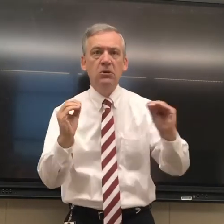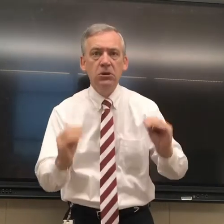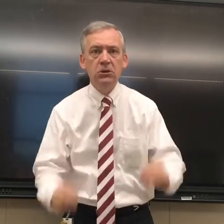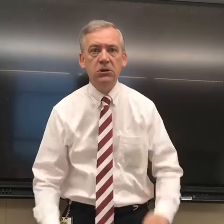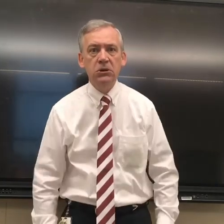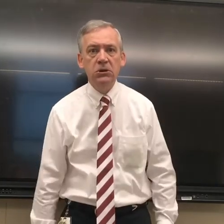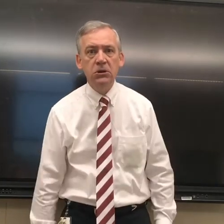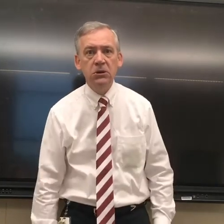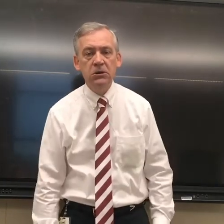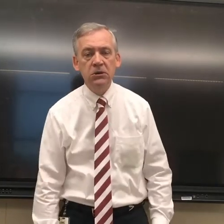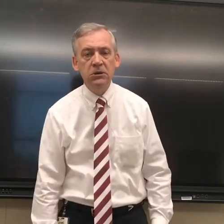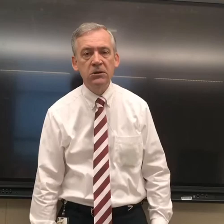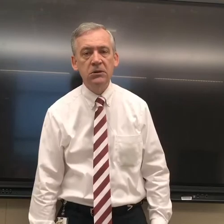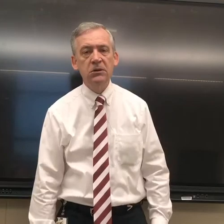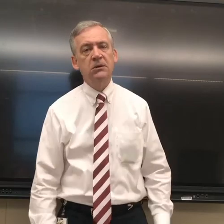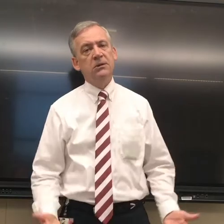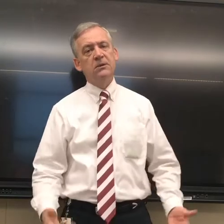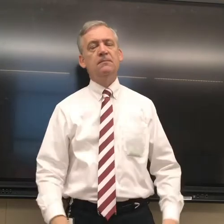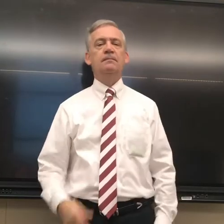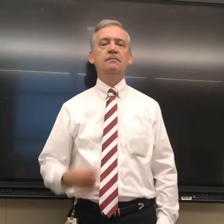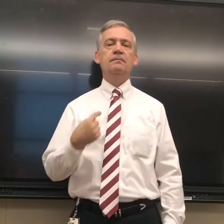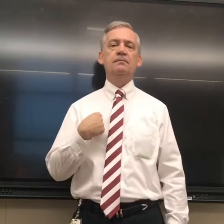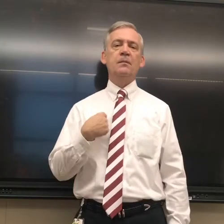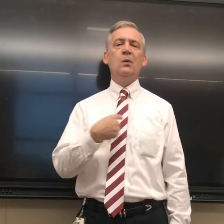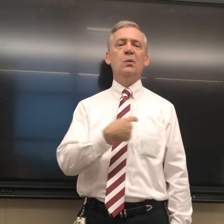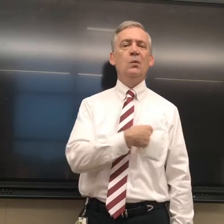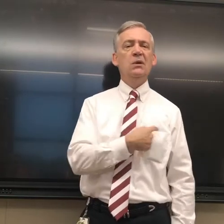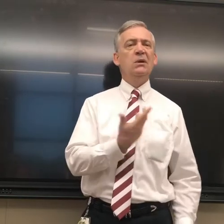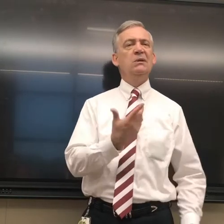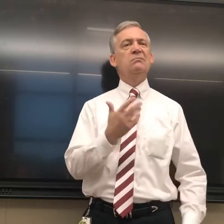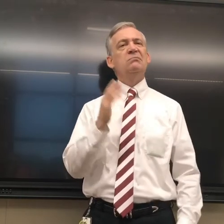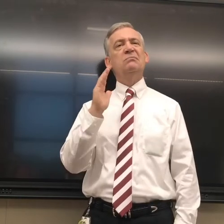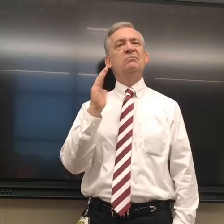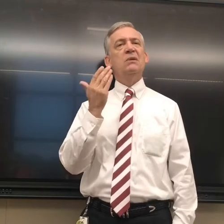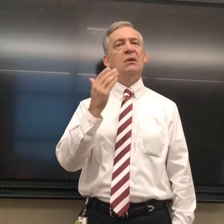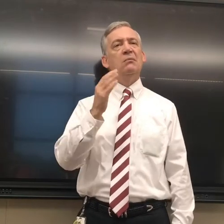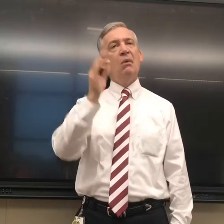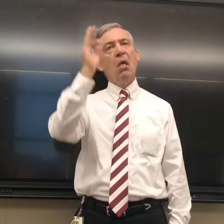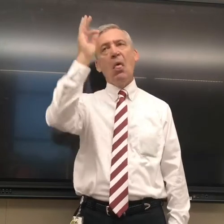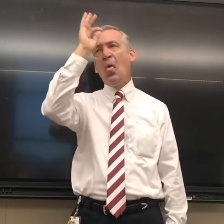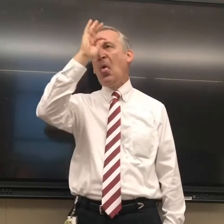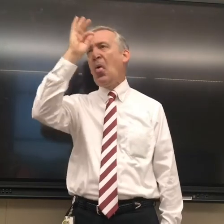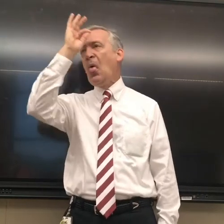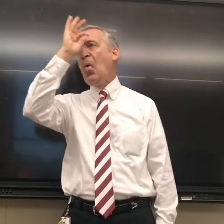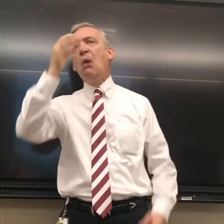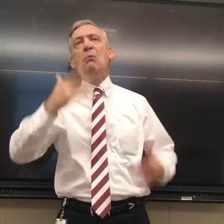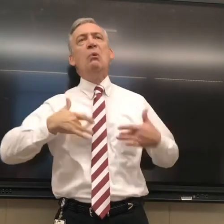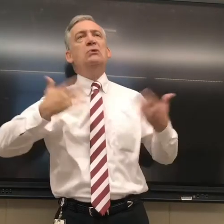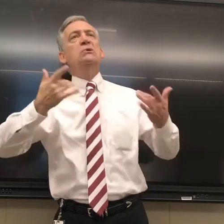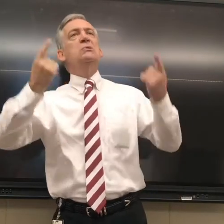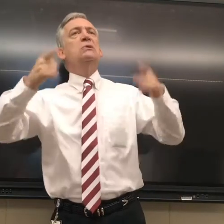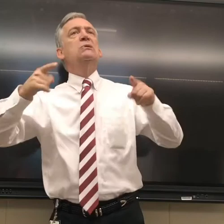we were somewhat unaware of the world outside our community.